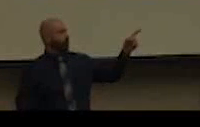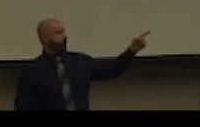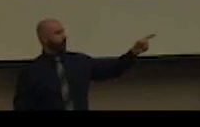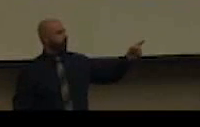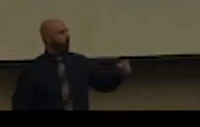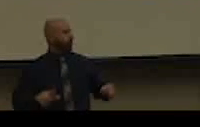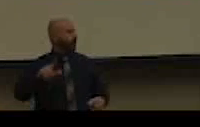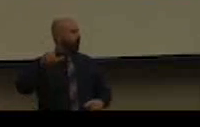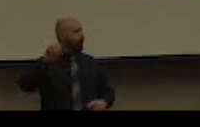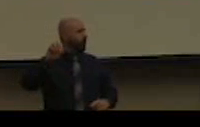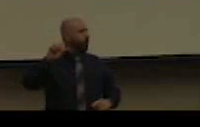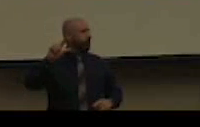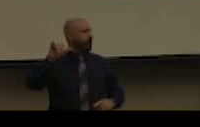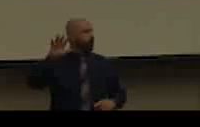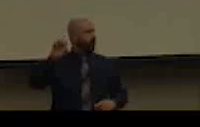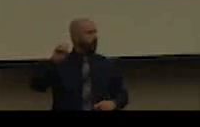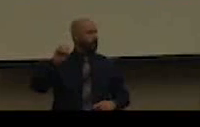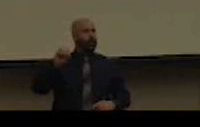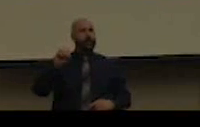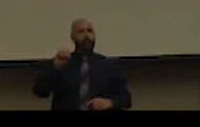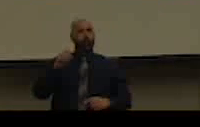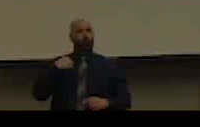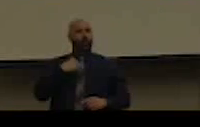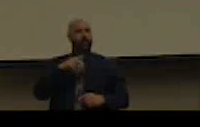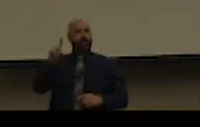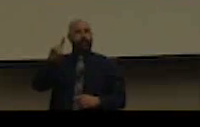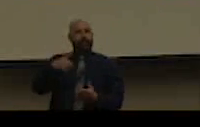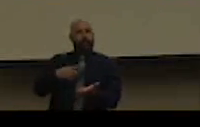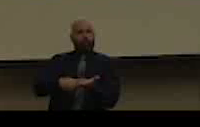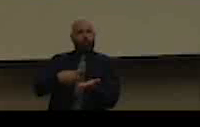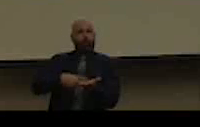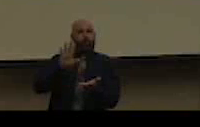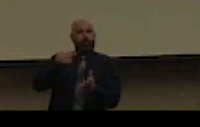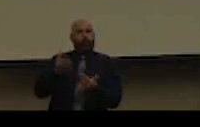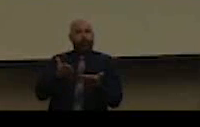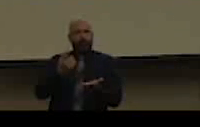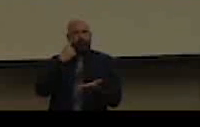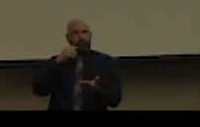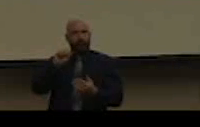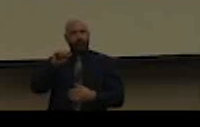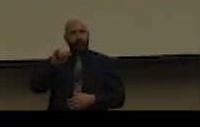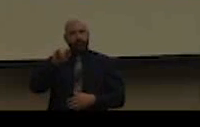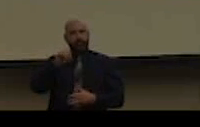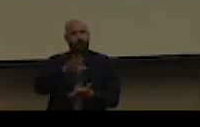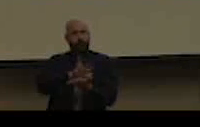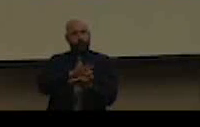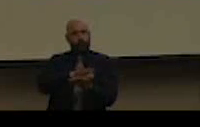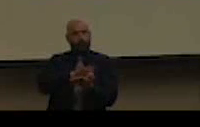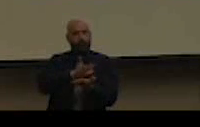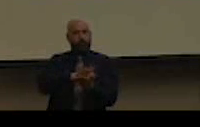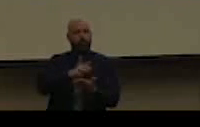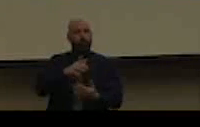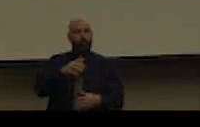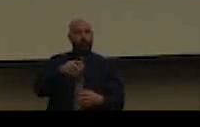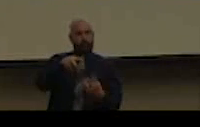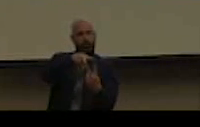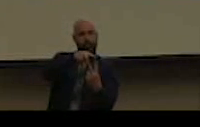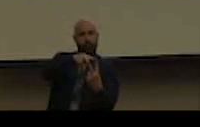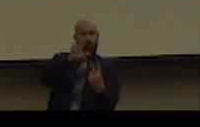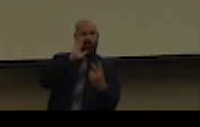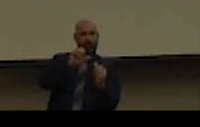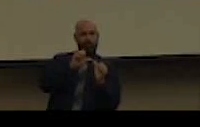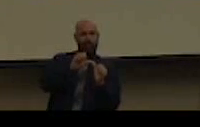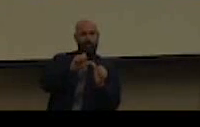to lose the improvement that they've already achieved. So we are going to continue kind of a modified version of site